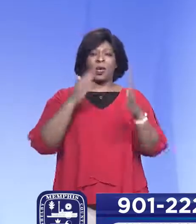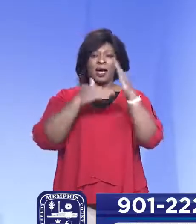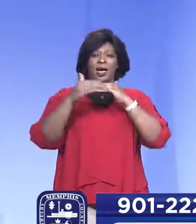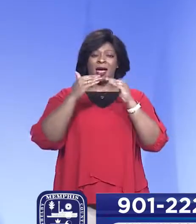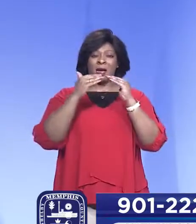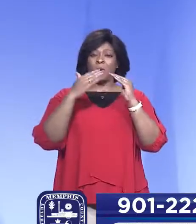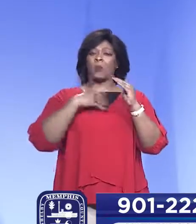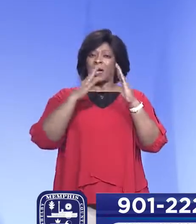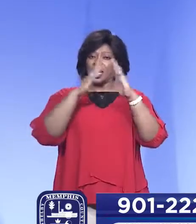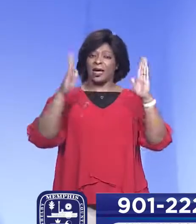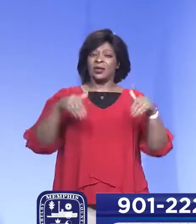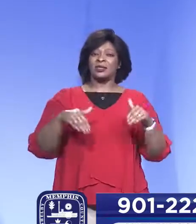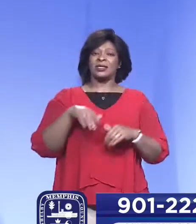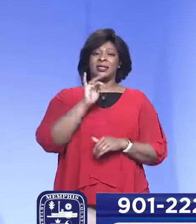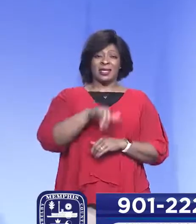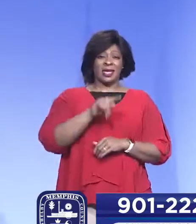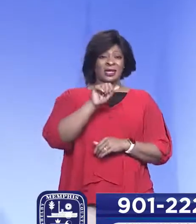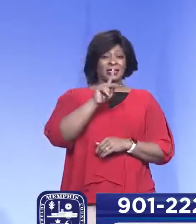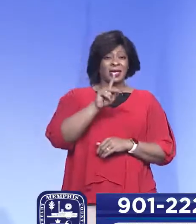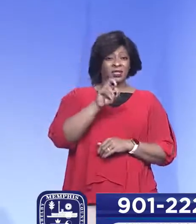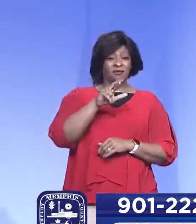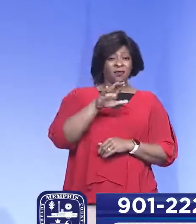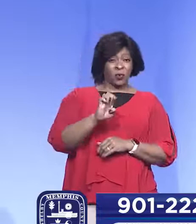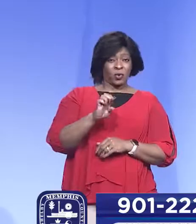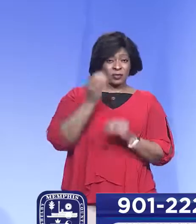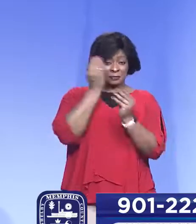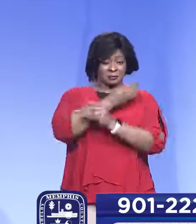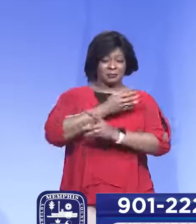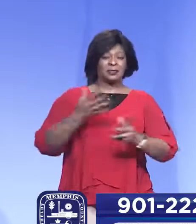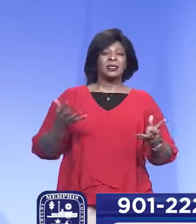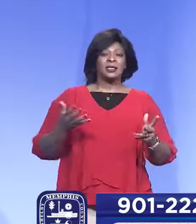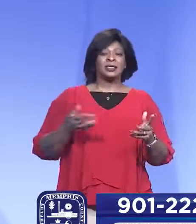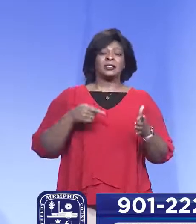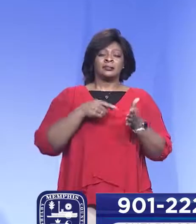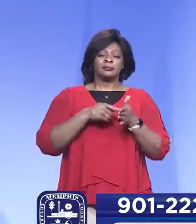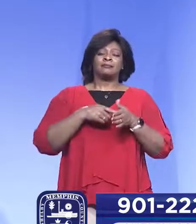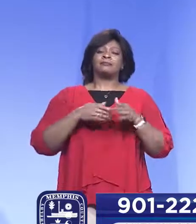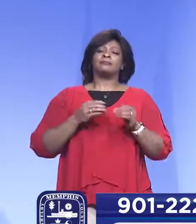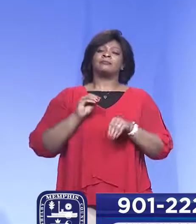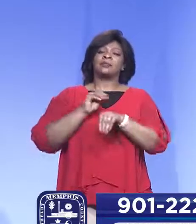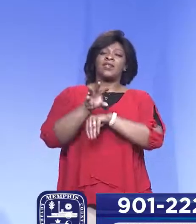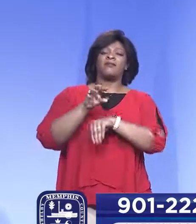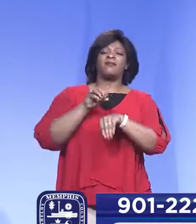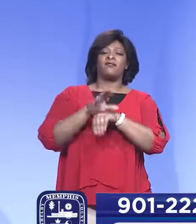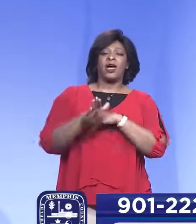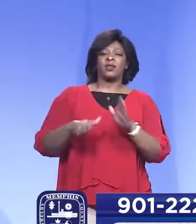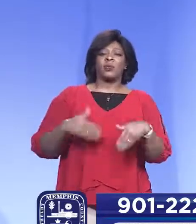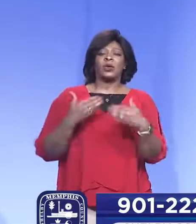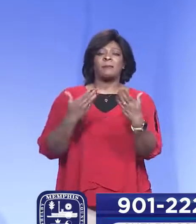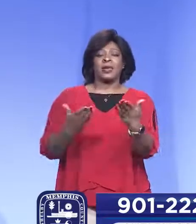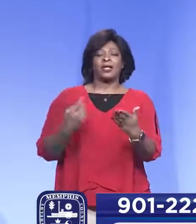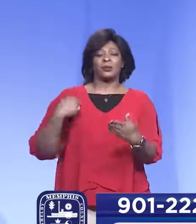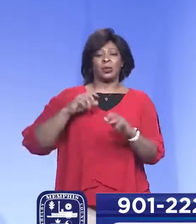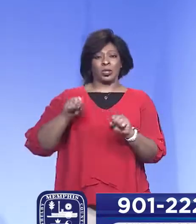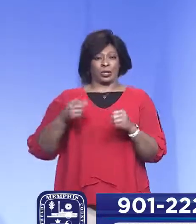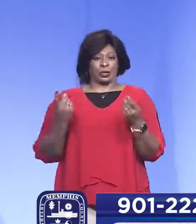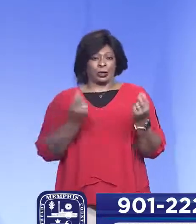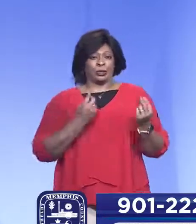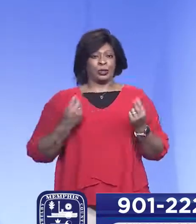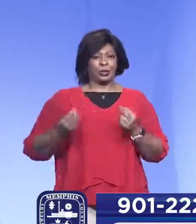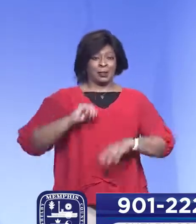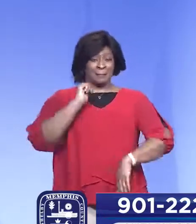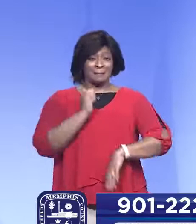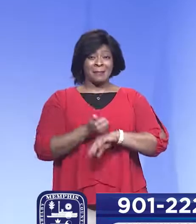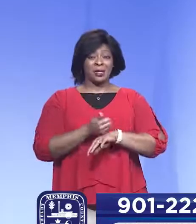State Task Force, it provides us with some recommendations. And based